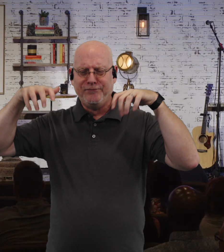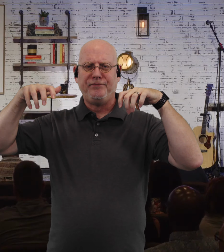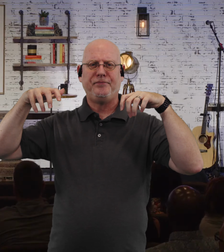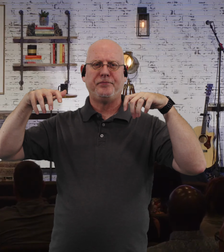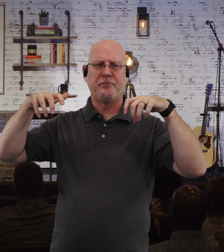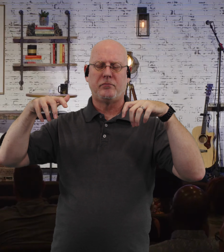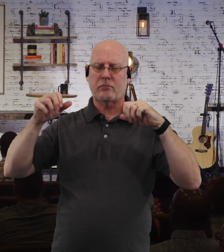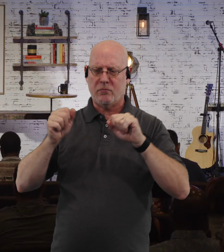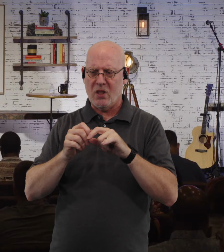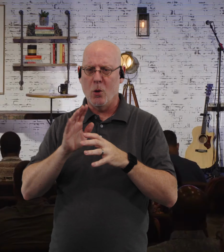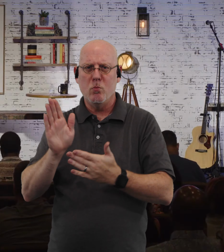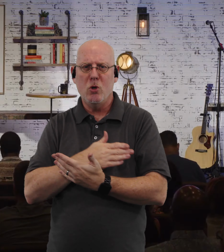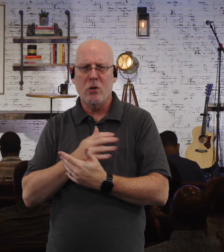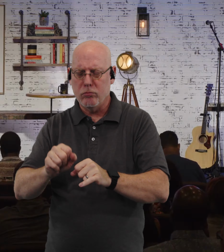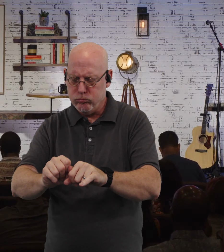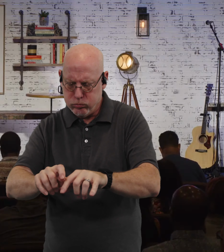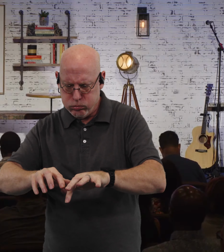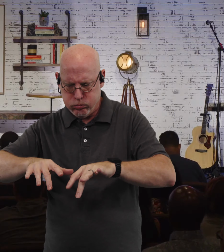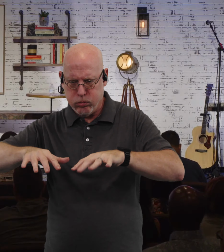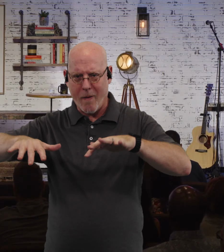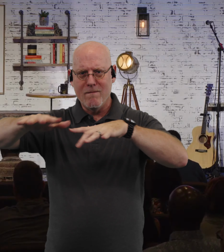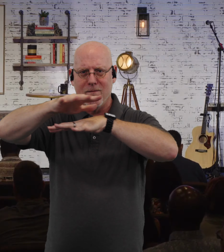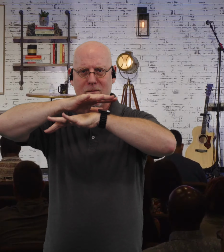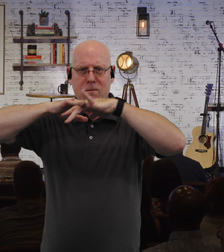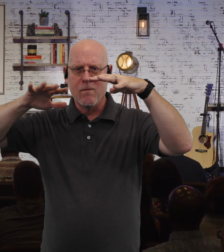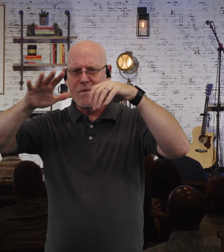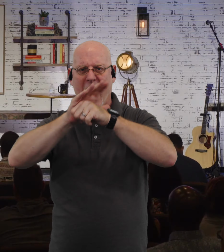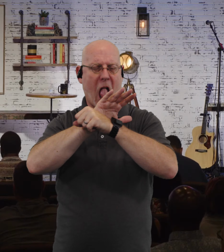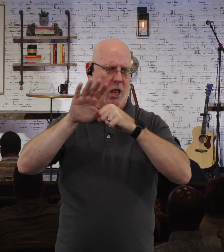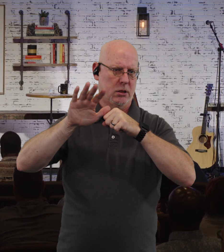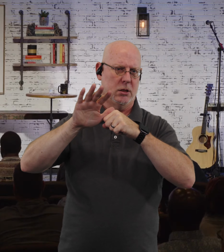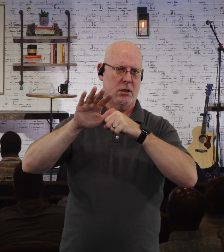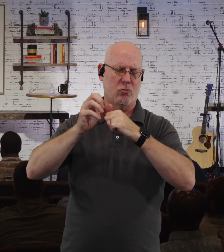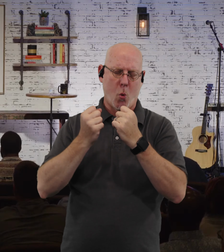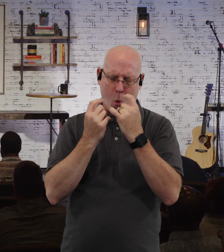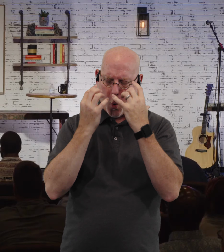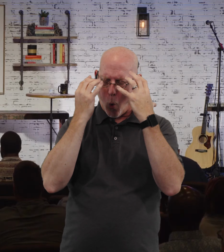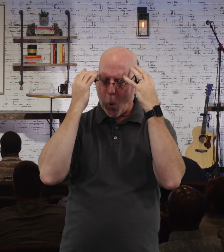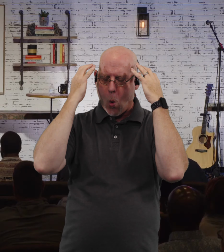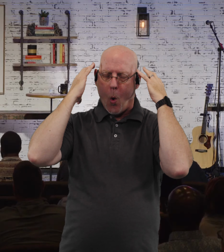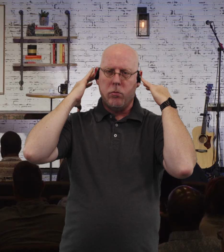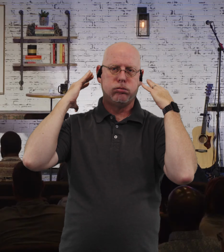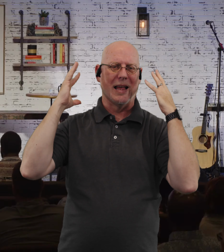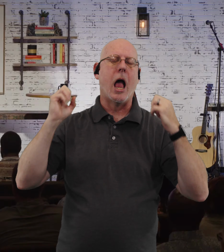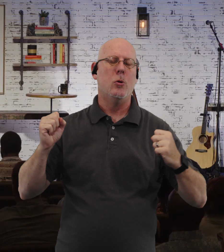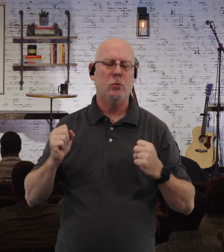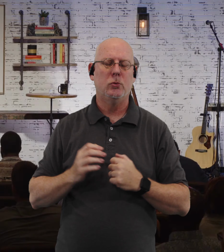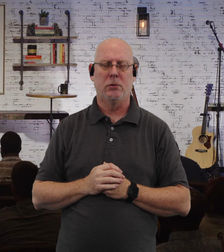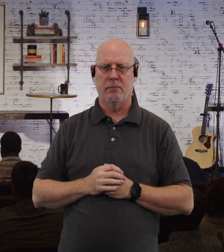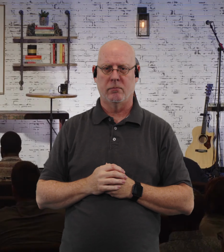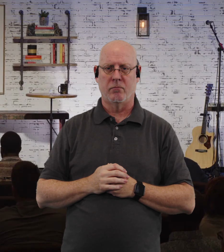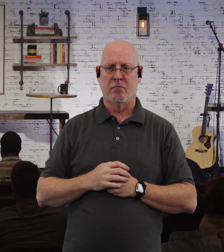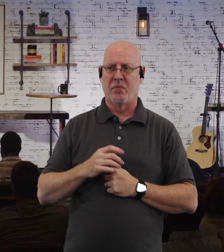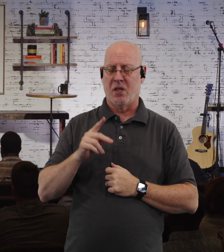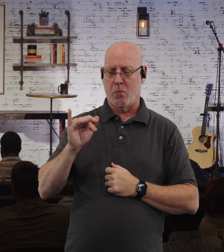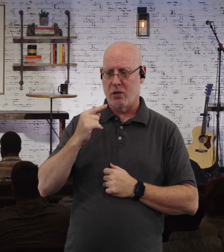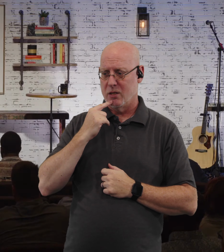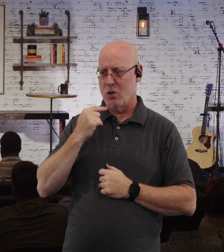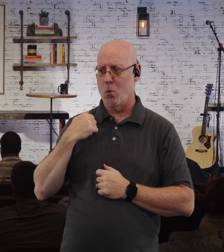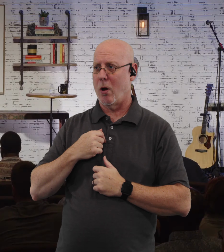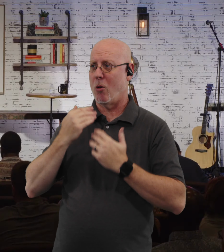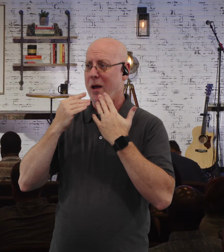where the swell of the music fills up the surrounding area. It's overwhelming. And Paul here says, we're grateful that the